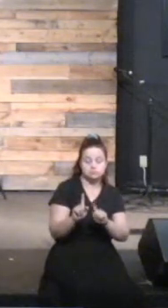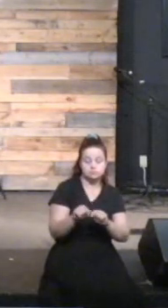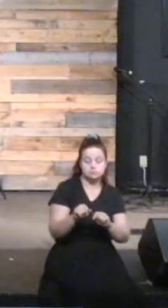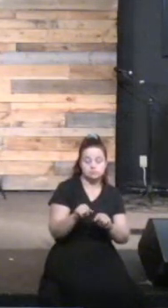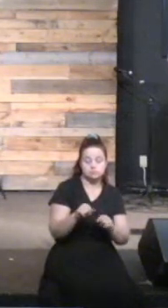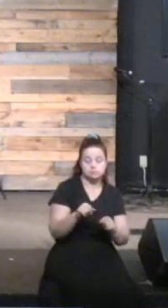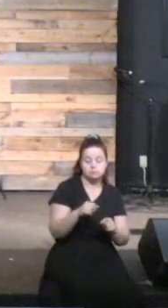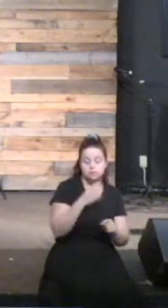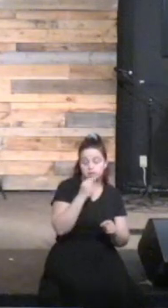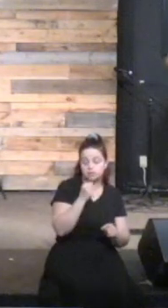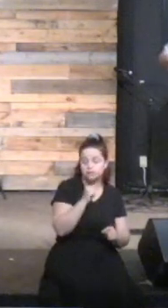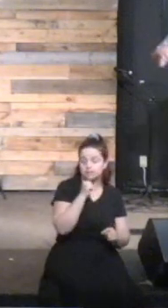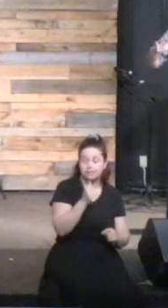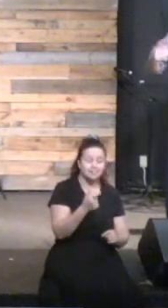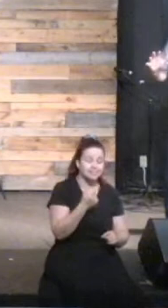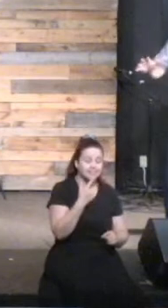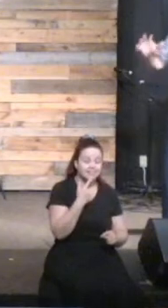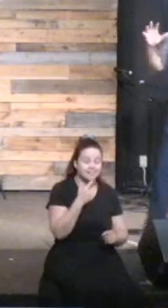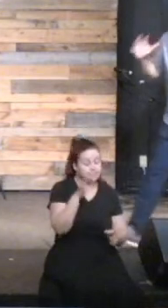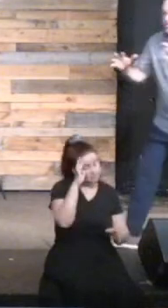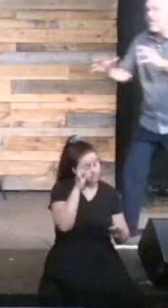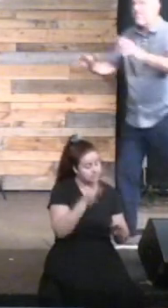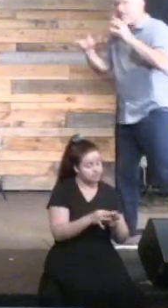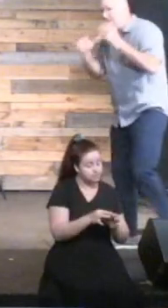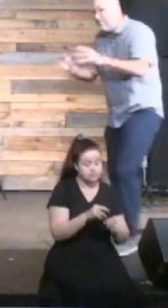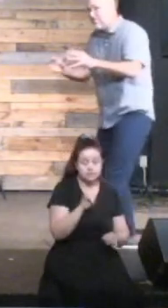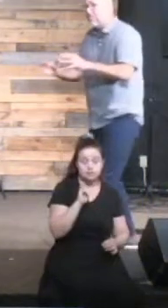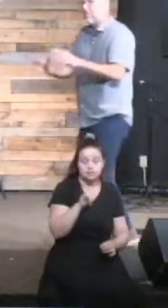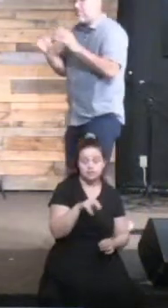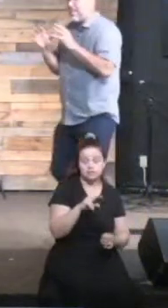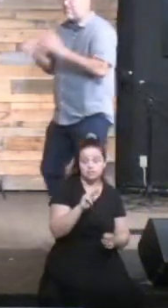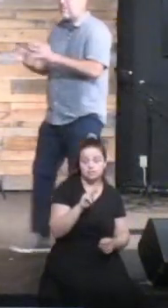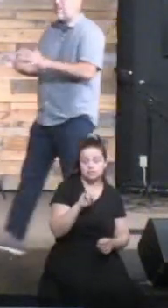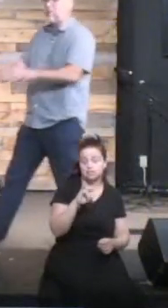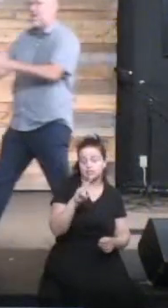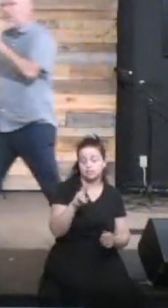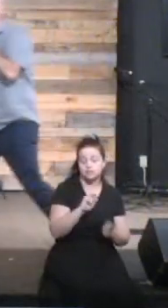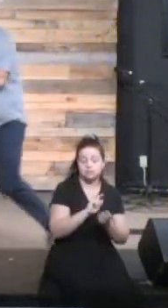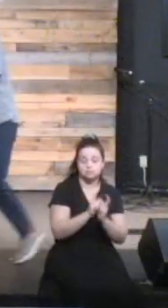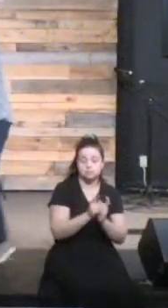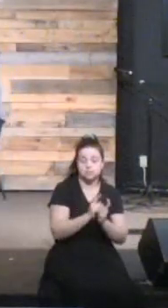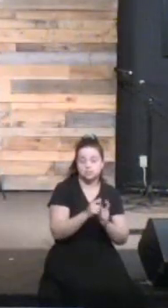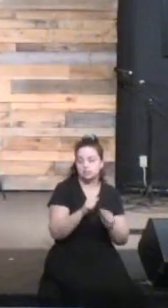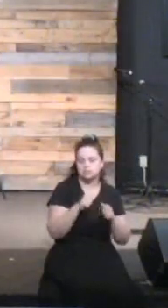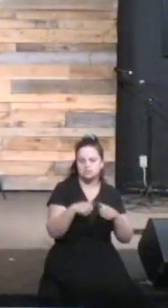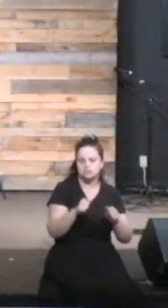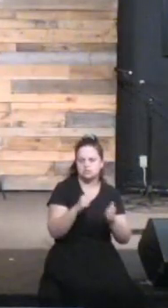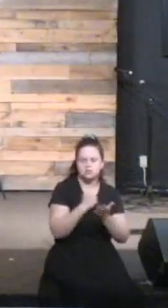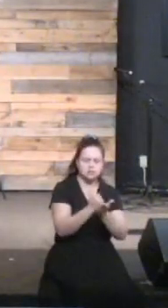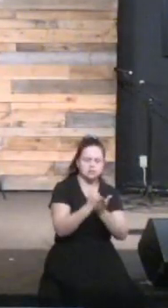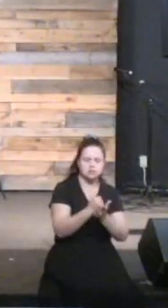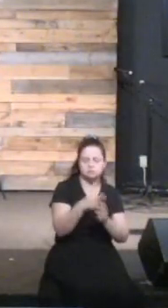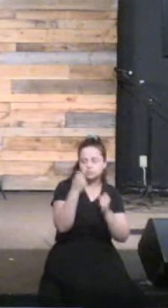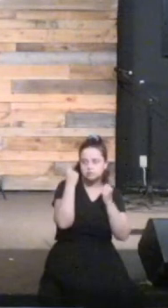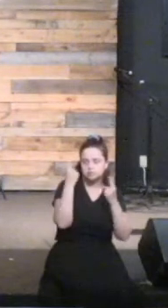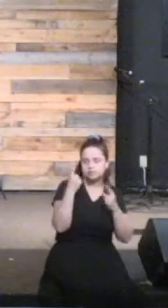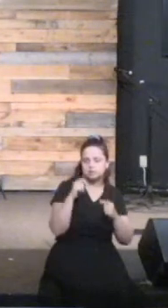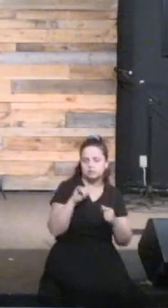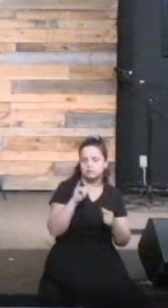Faithfully That's the NIV trying to help us to understand the emphasis of that statement of Walking with